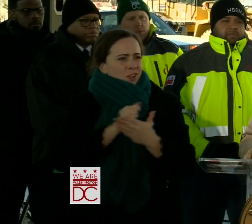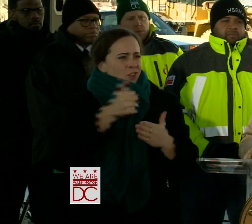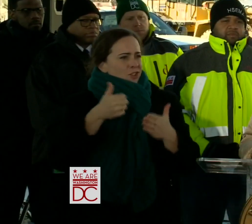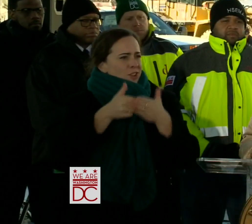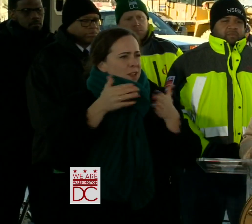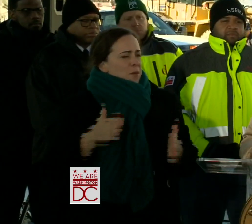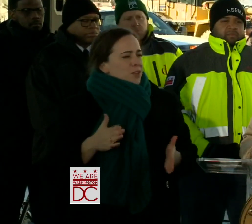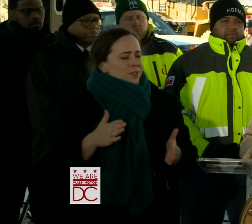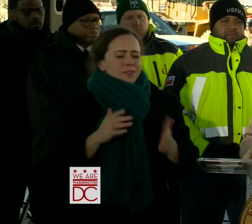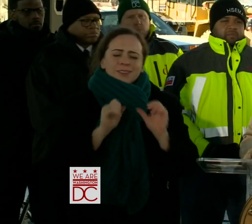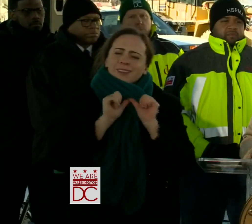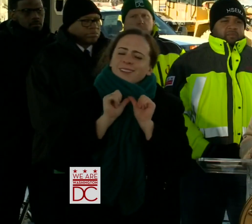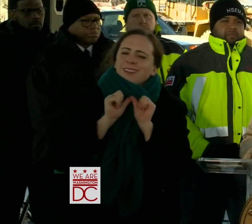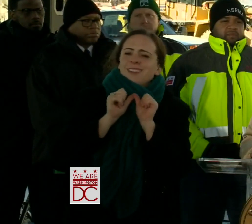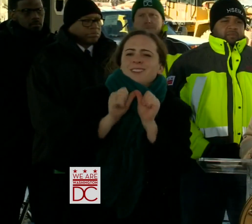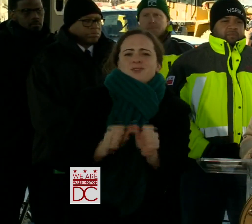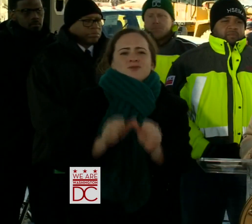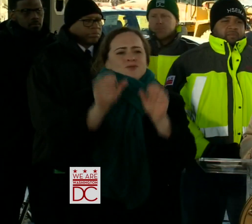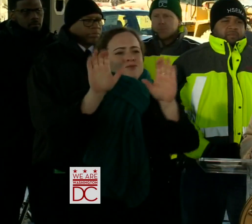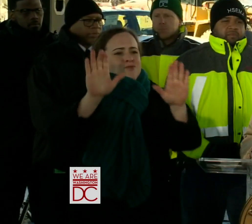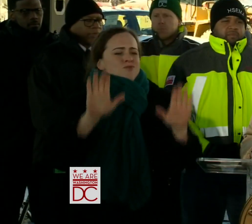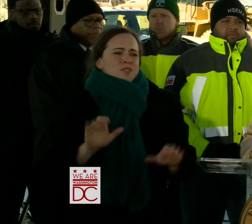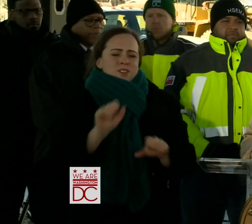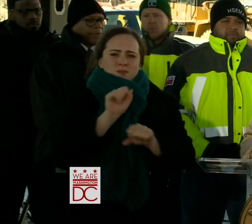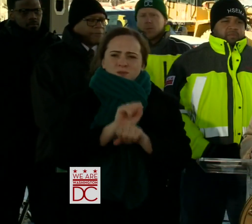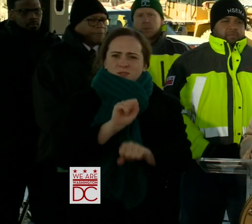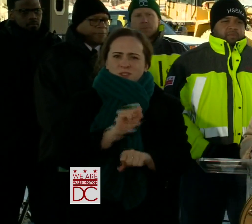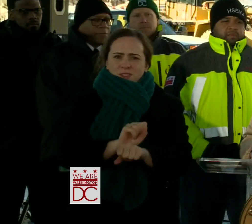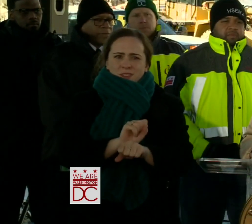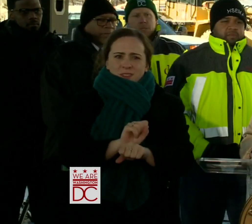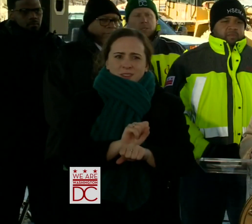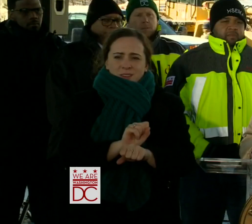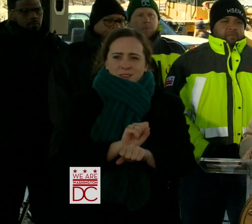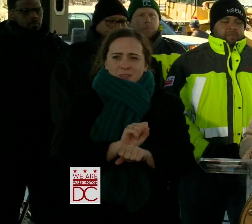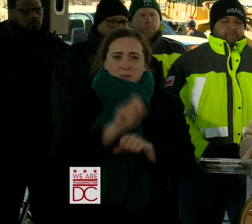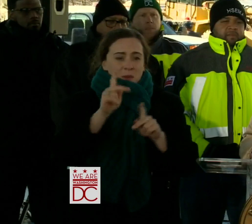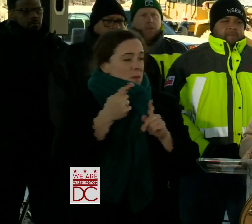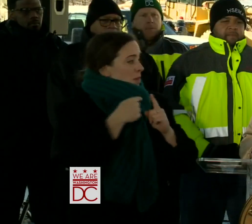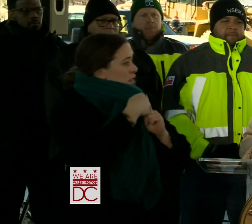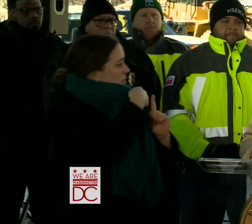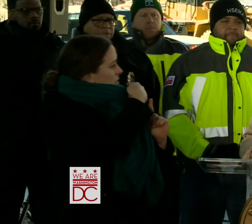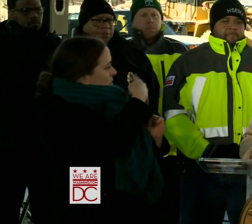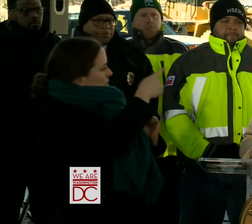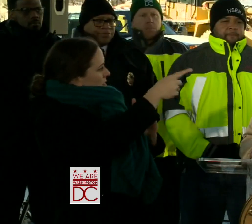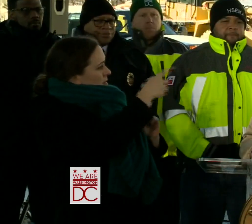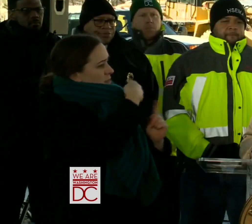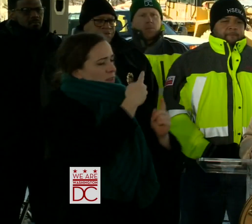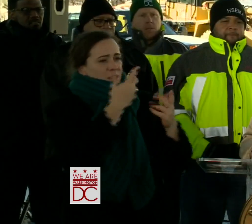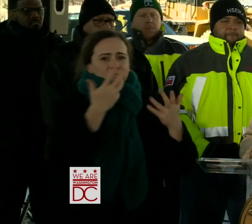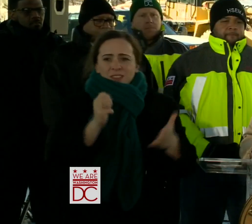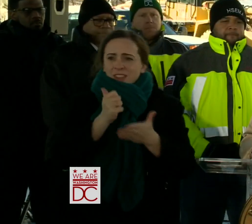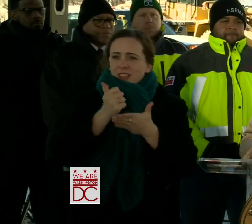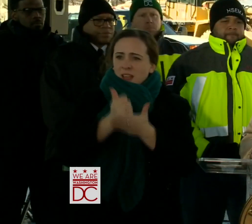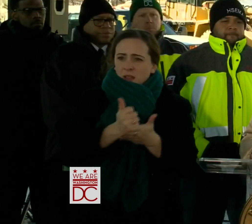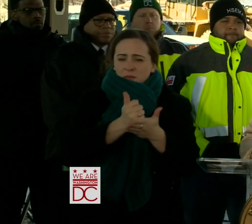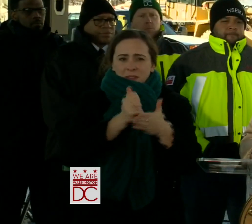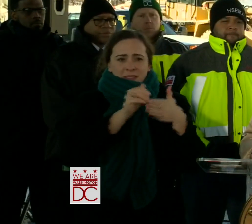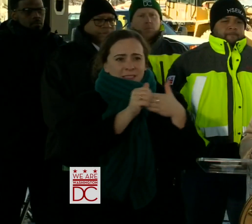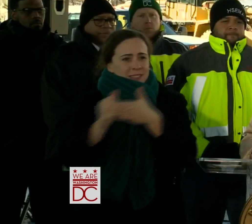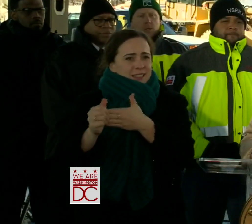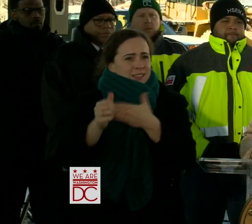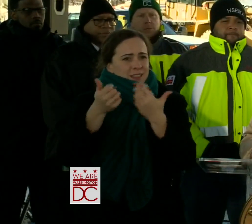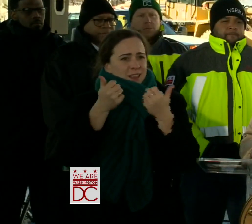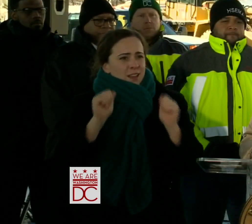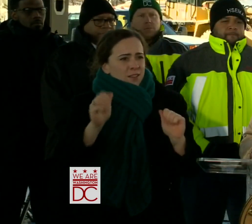to have them keep up that great work. The folks that are standing behind me have helped direct this effort and